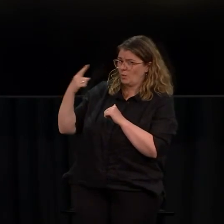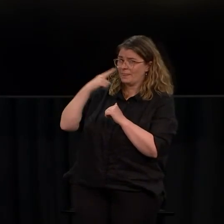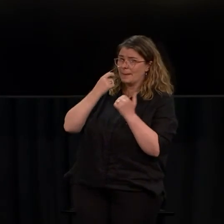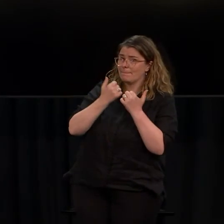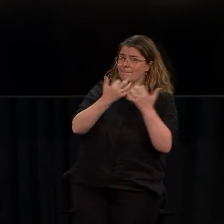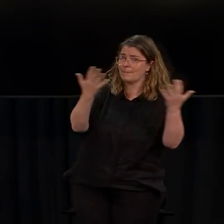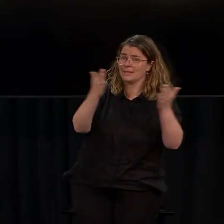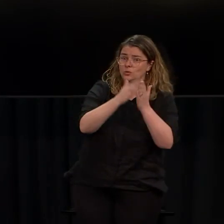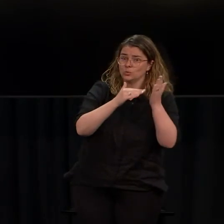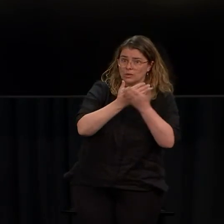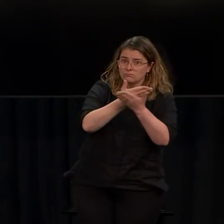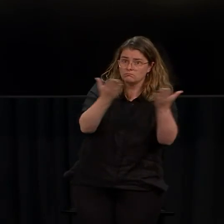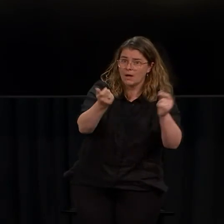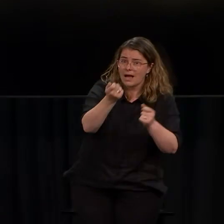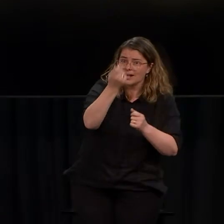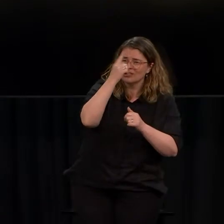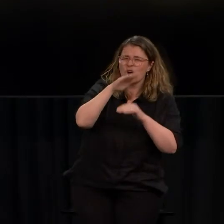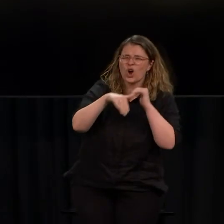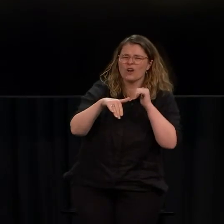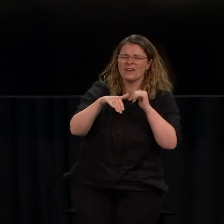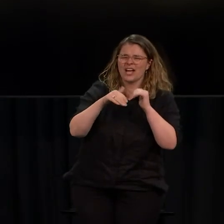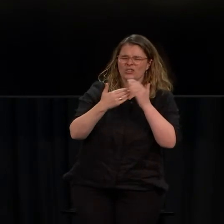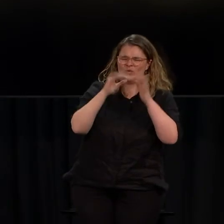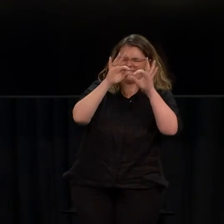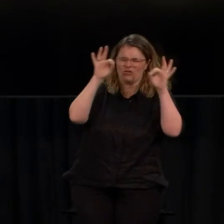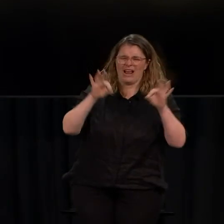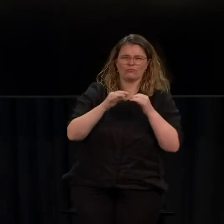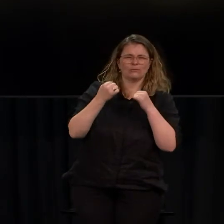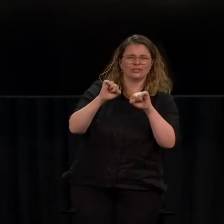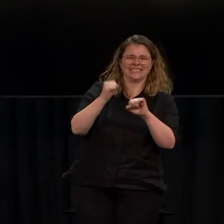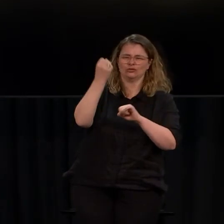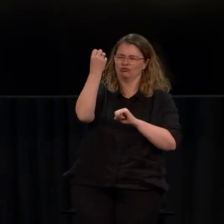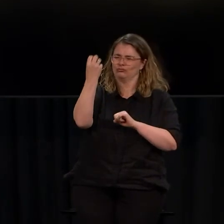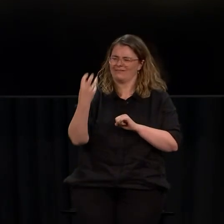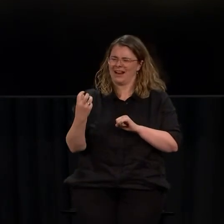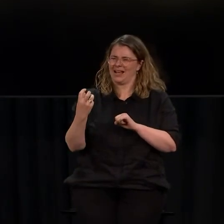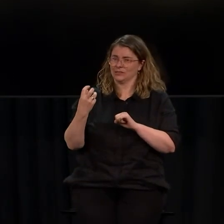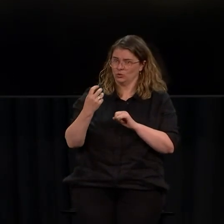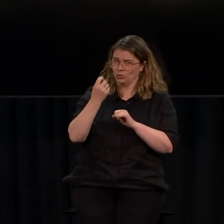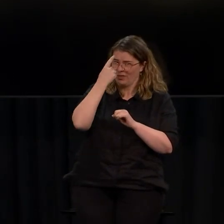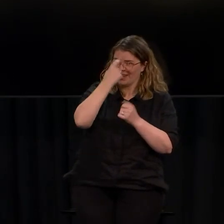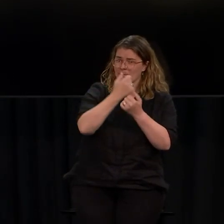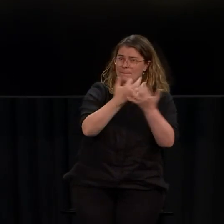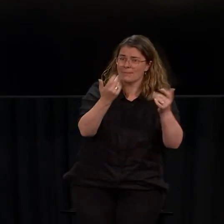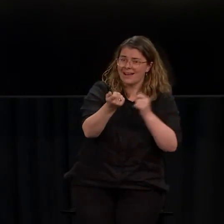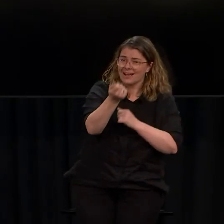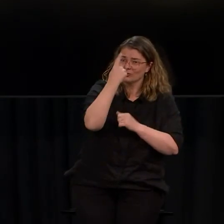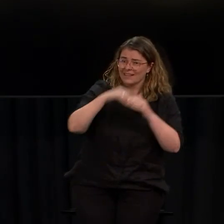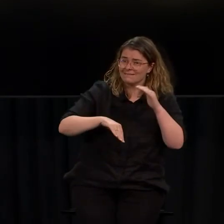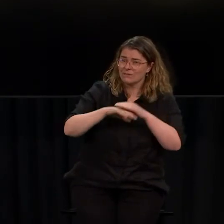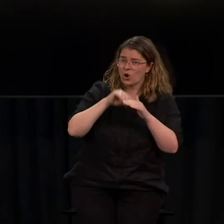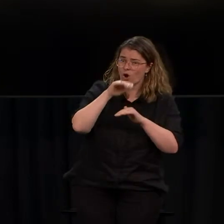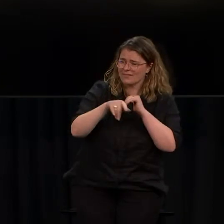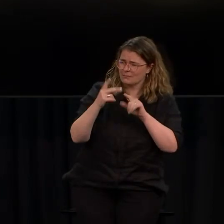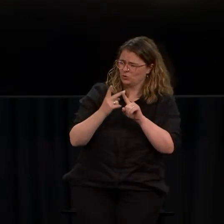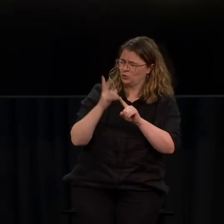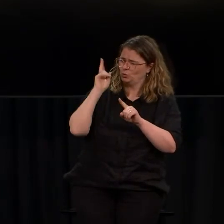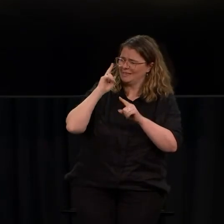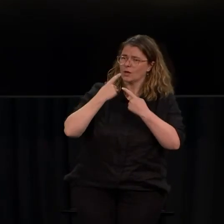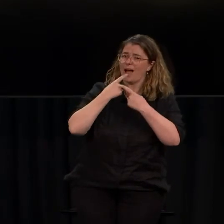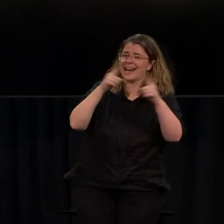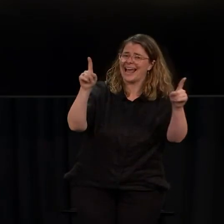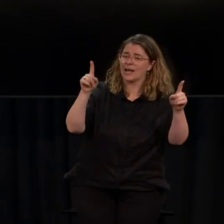public about the traffic light protection framework and actually what we're moving to? I mean, you announced it a couple of weeks ago,